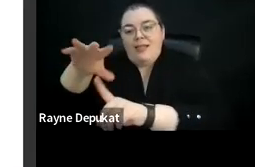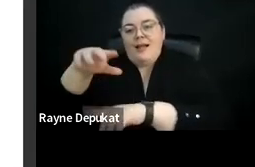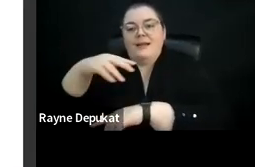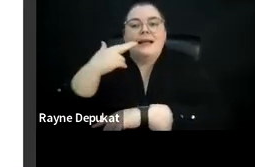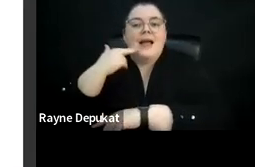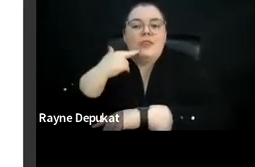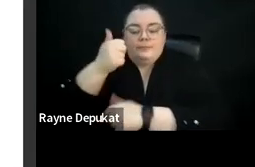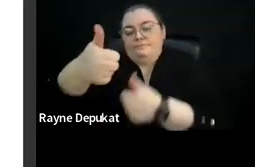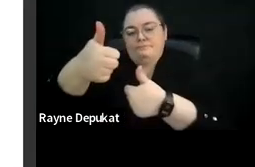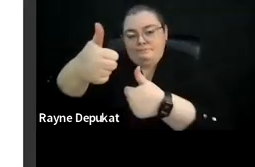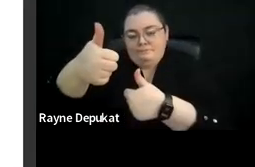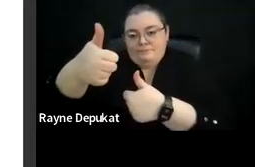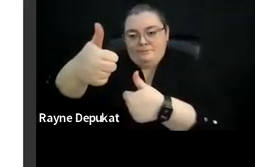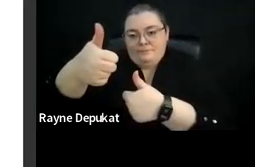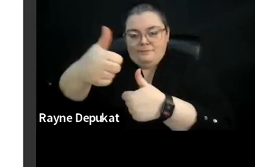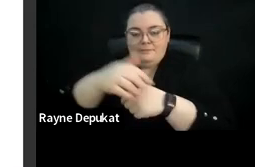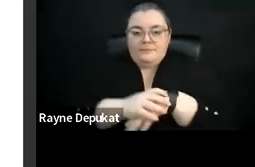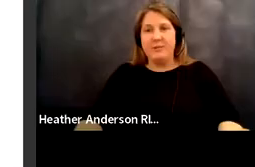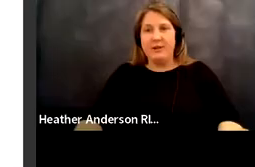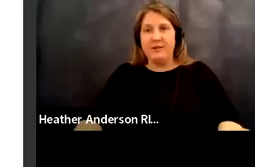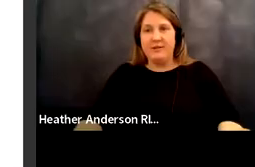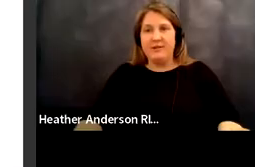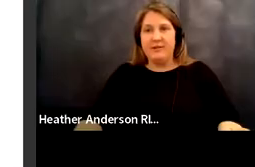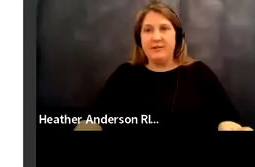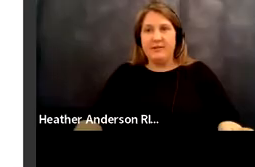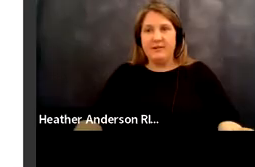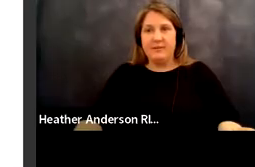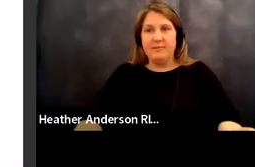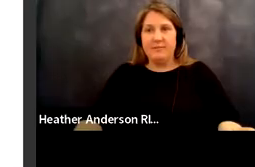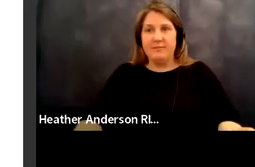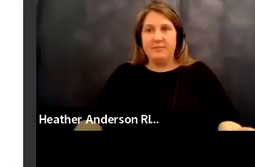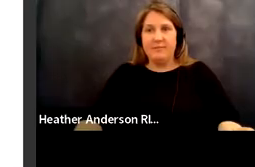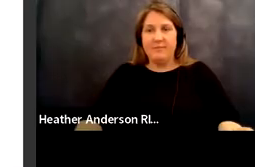So when you speak, you need to spotlight Heather, the interpreter. Okay, perfect. Thank you.